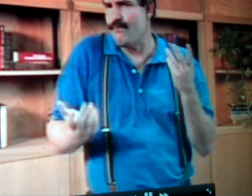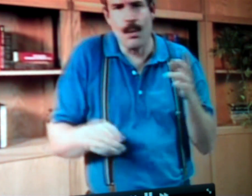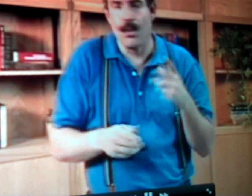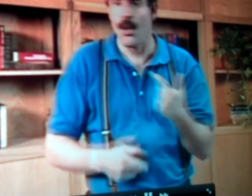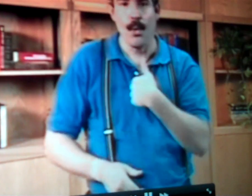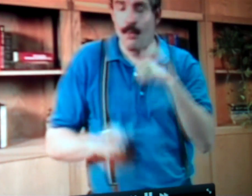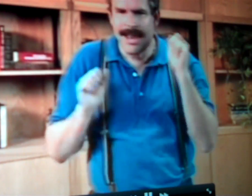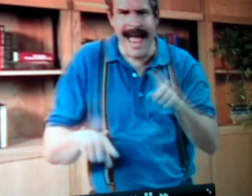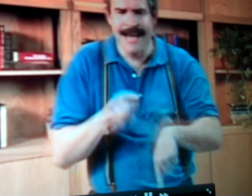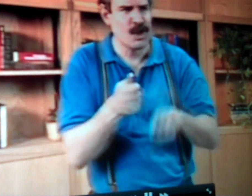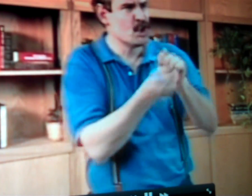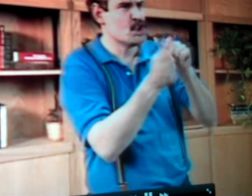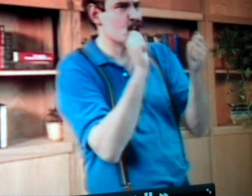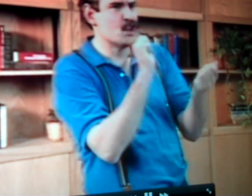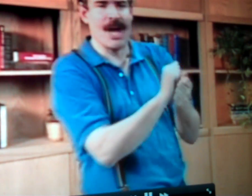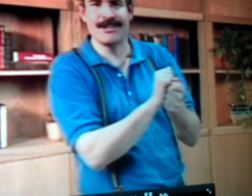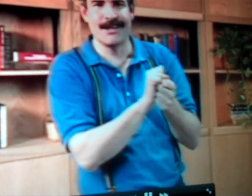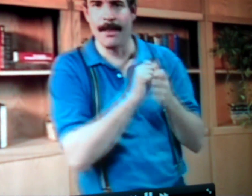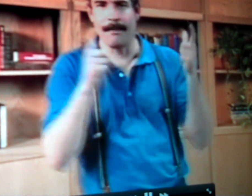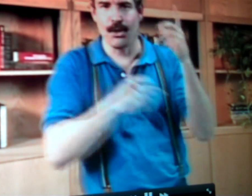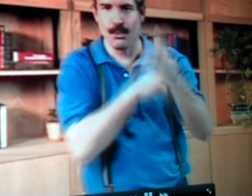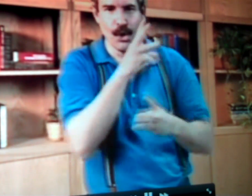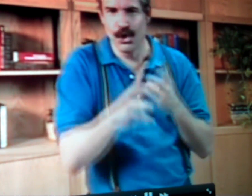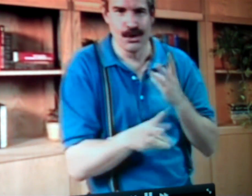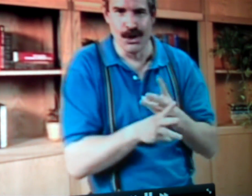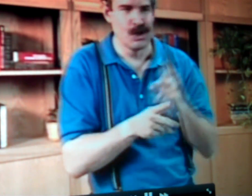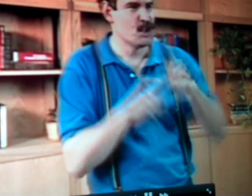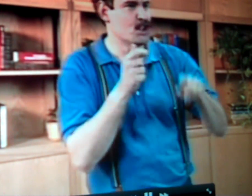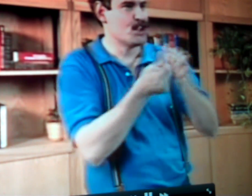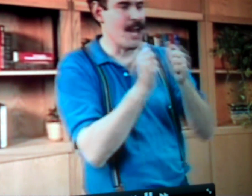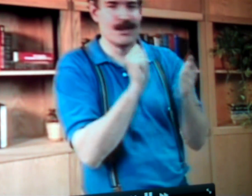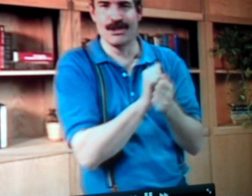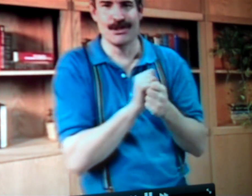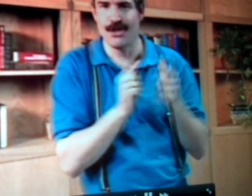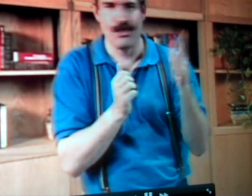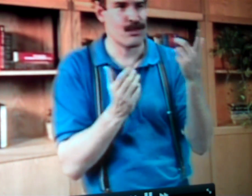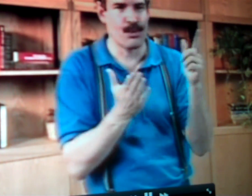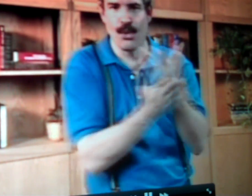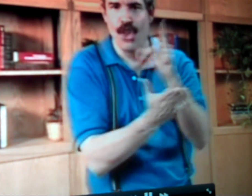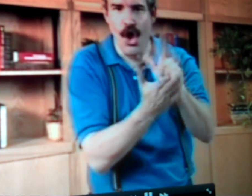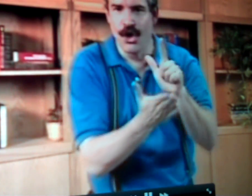A lot of deaf people complain that communication is a huge issue within the world.